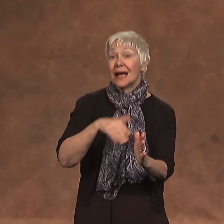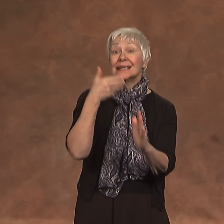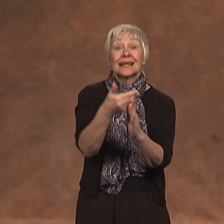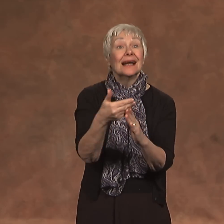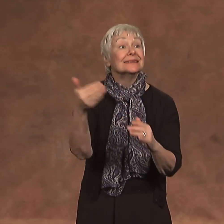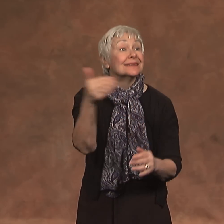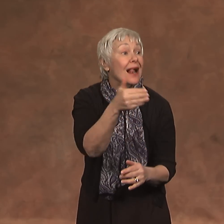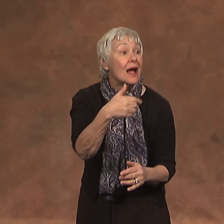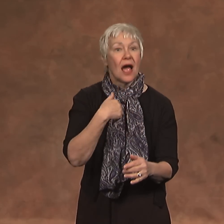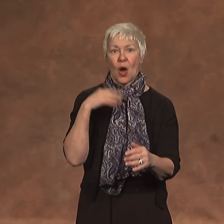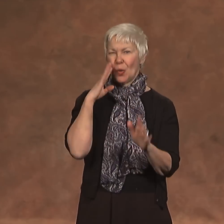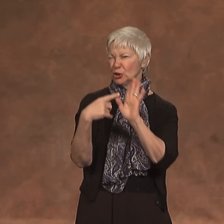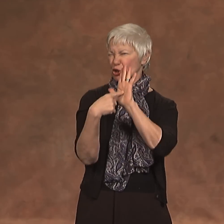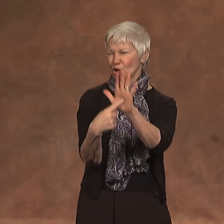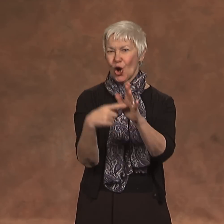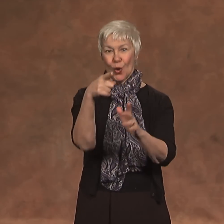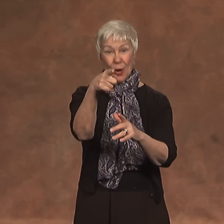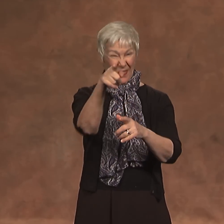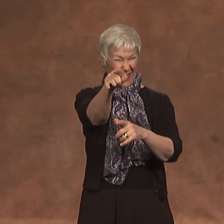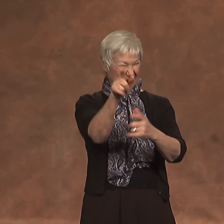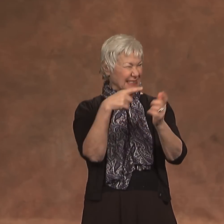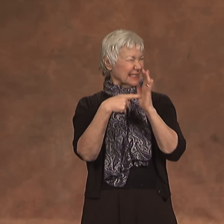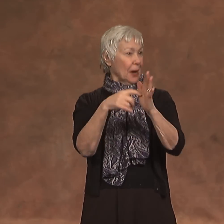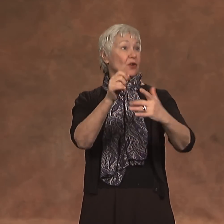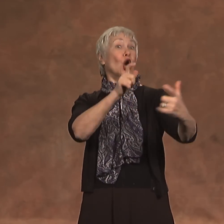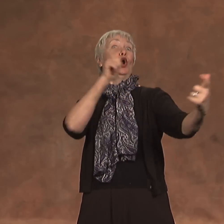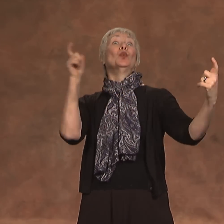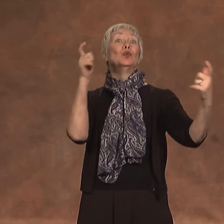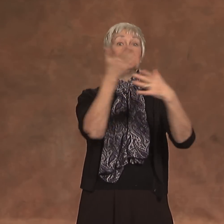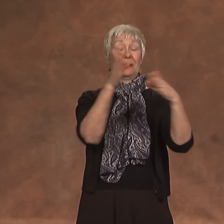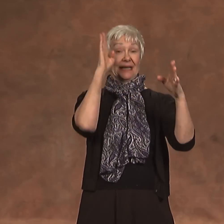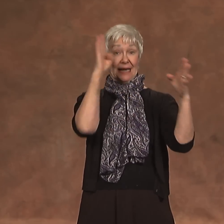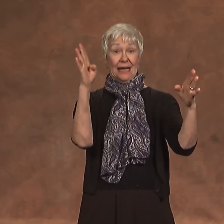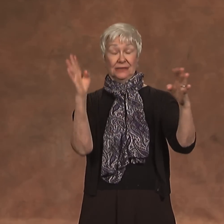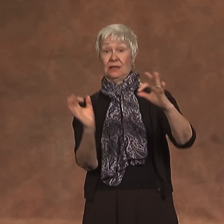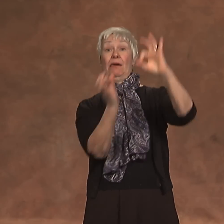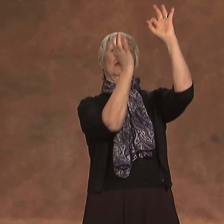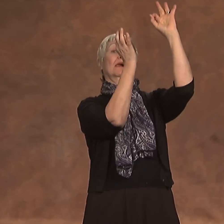This next slide shows that there is a need to reduce the amount of things to attend to.